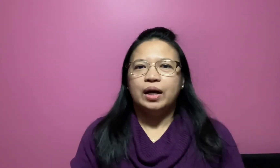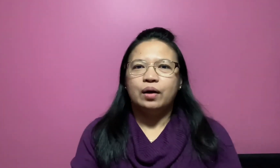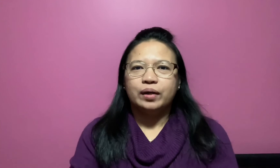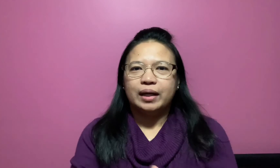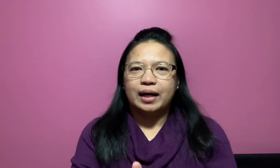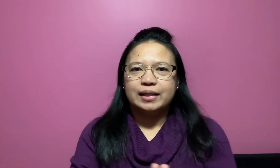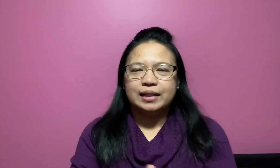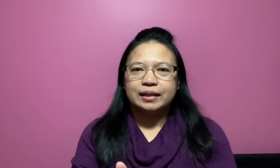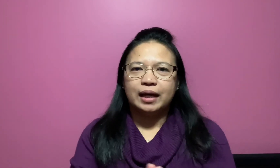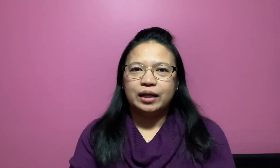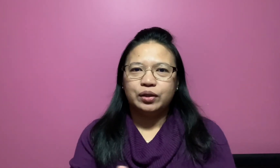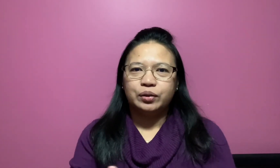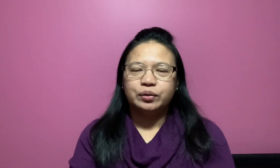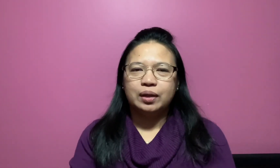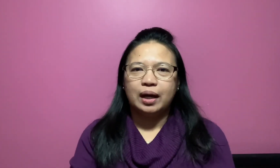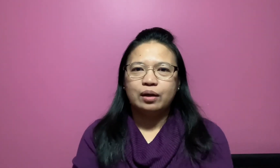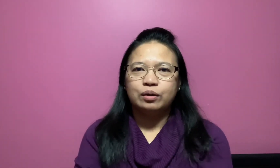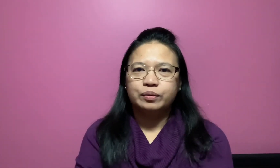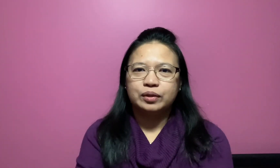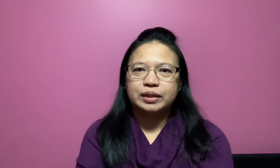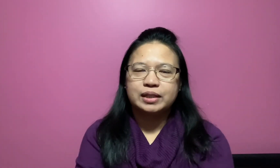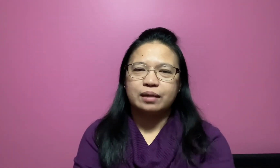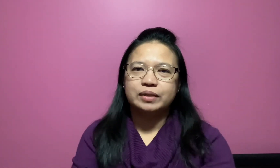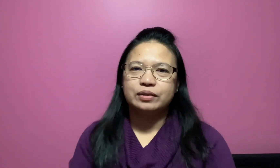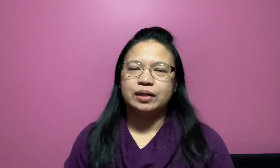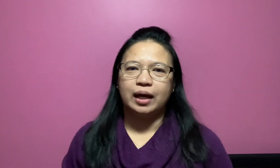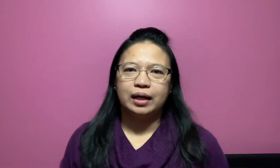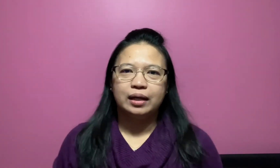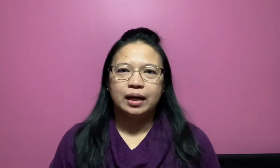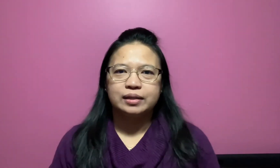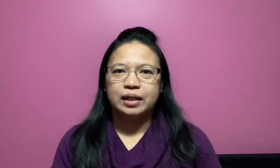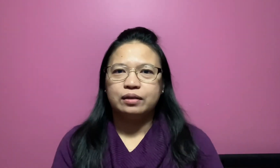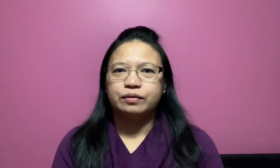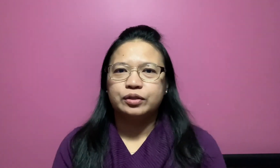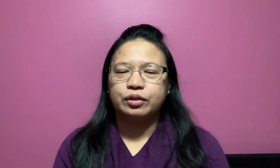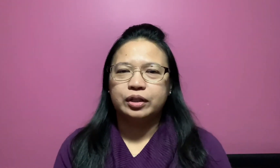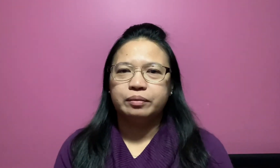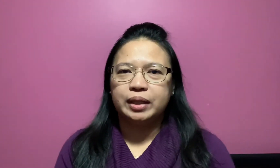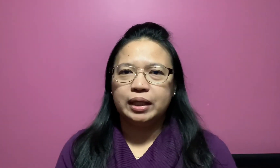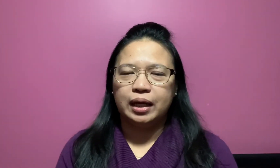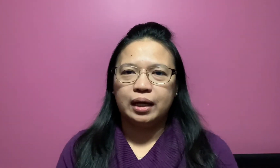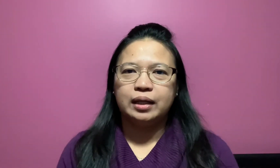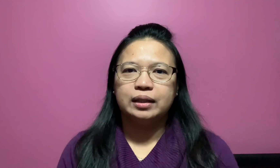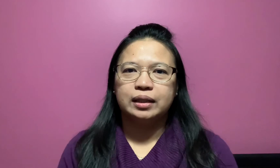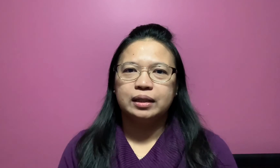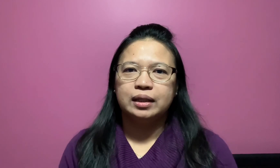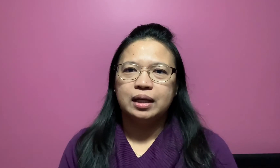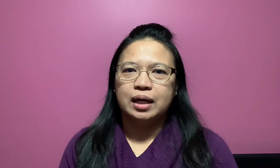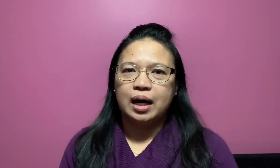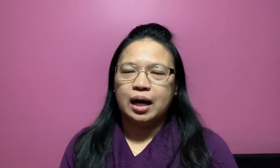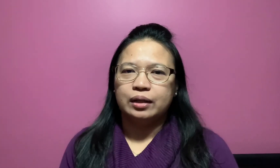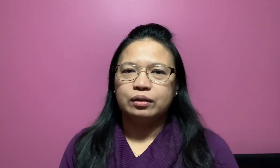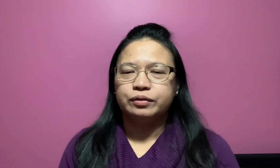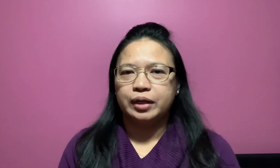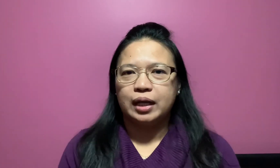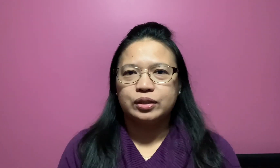Okay guys, thank you. I hope you learned something today. Thank you for joining me, and don't forget to